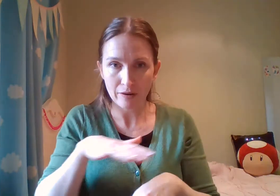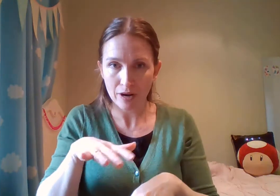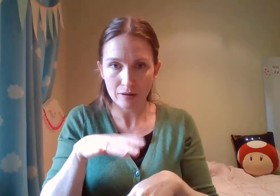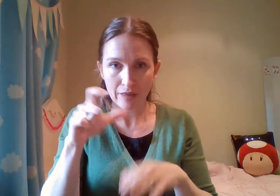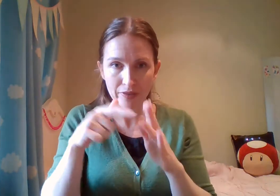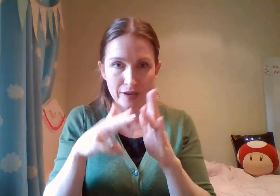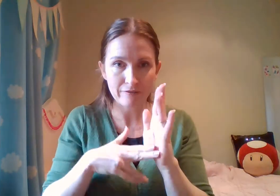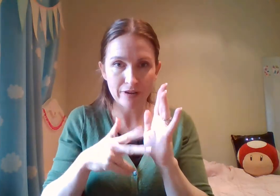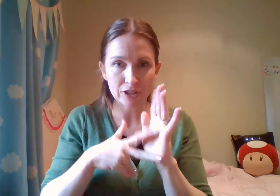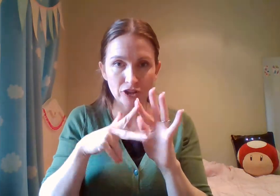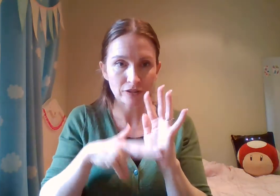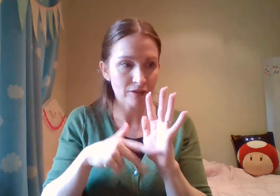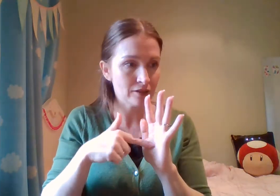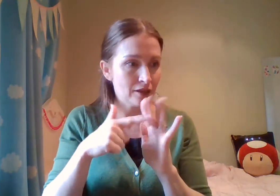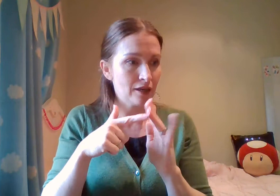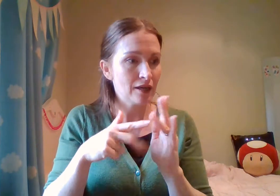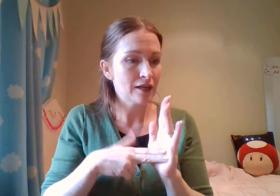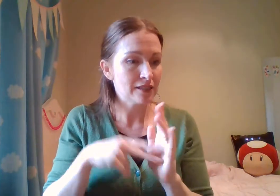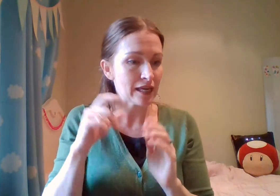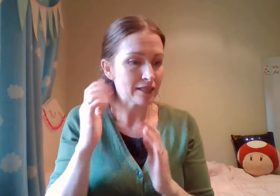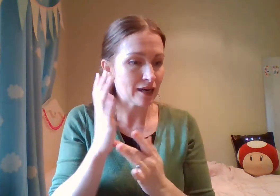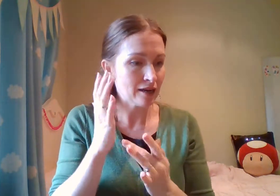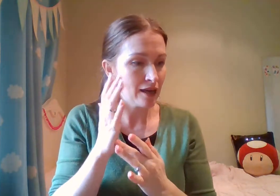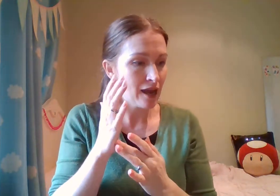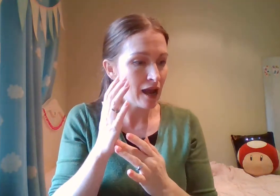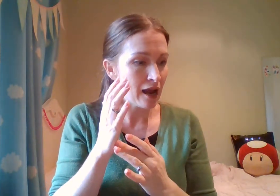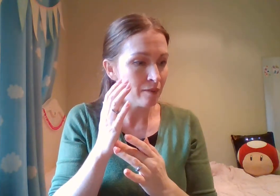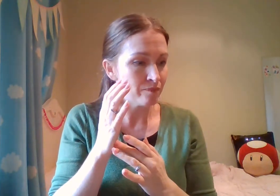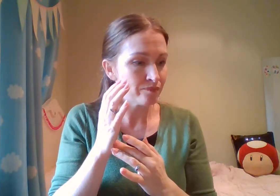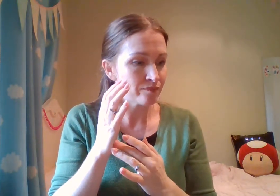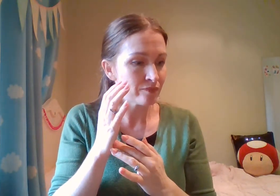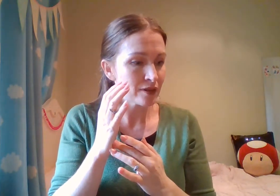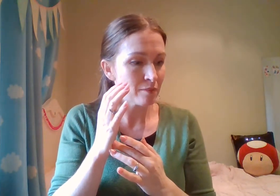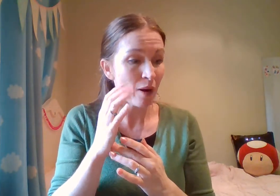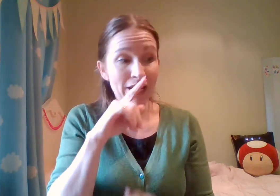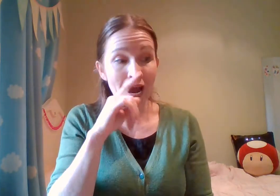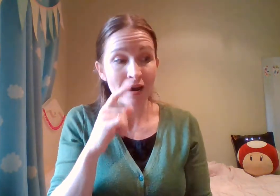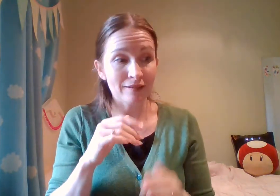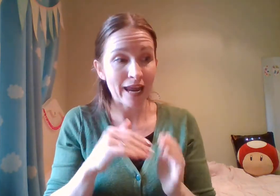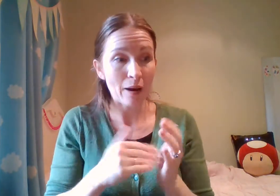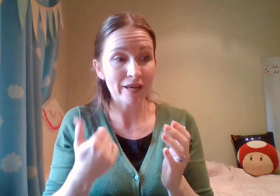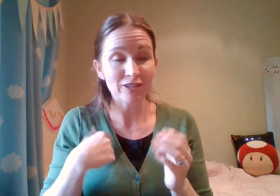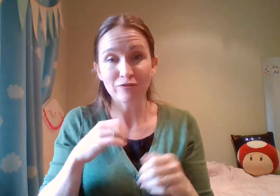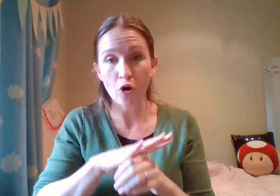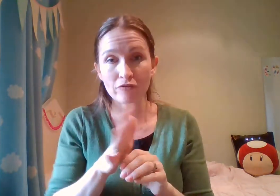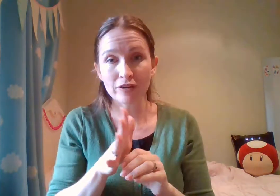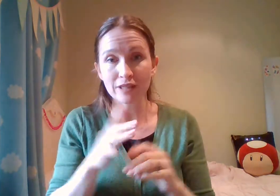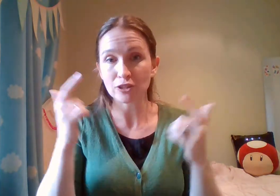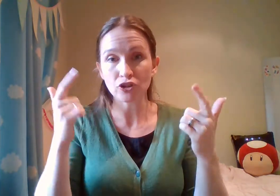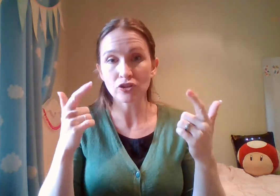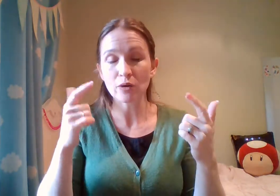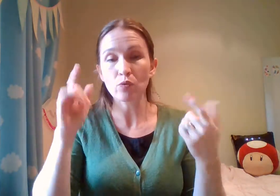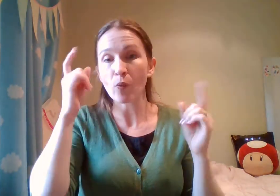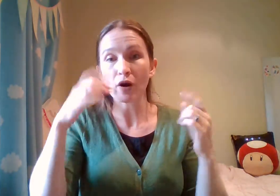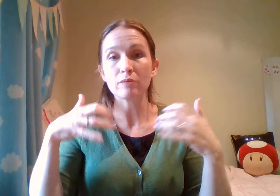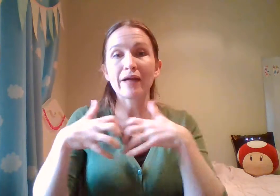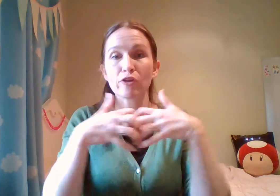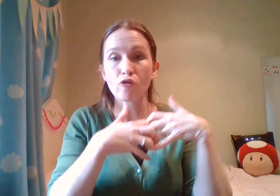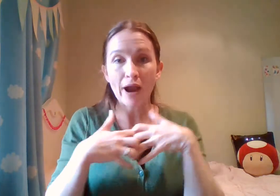area at the convention centre. But we can't now because of COVID. They're worried about the